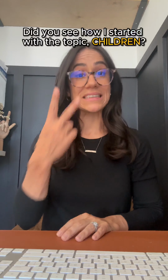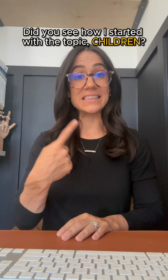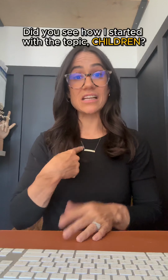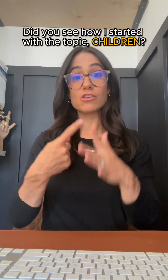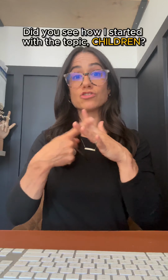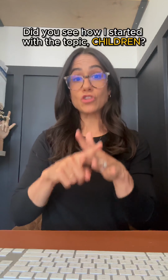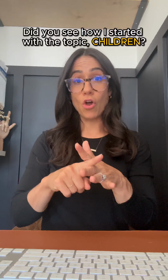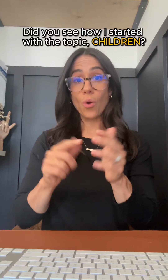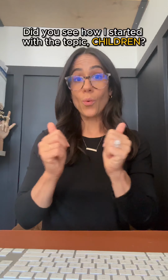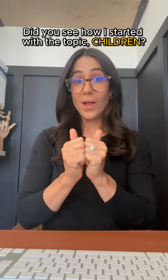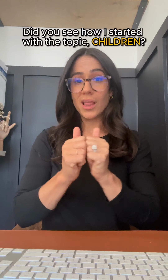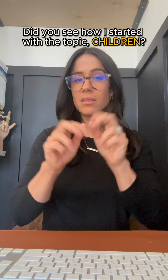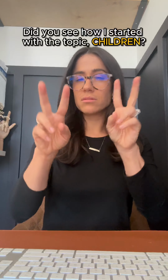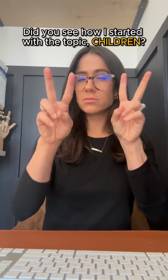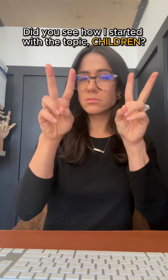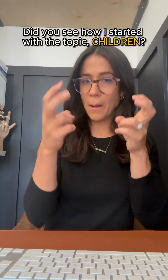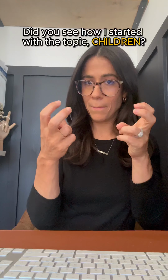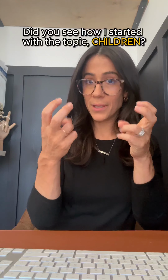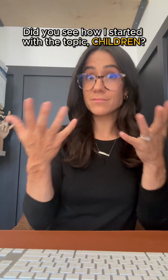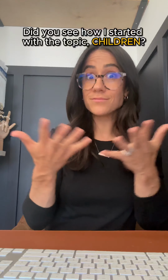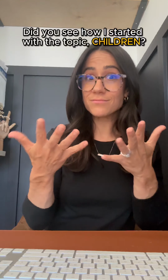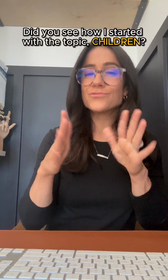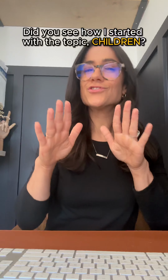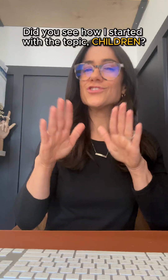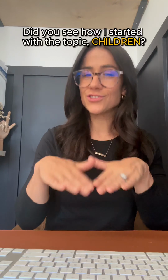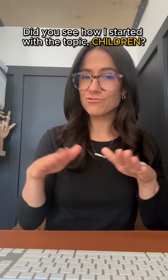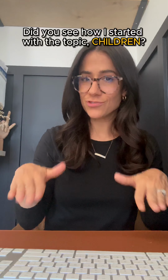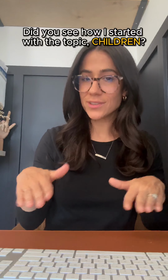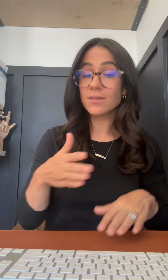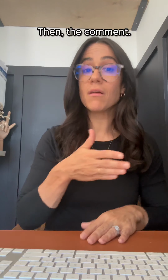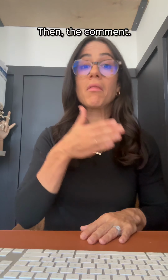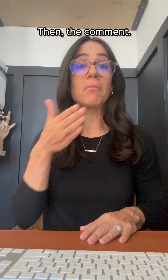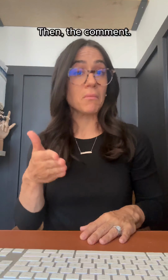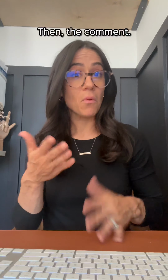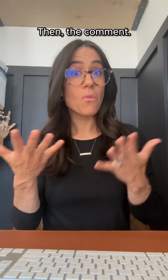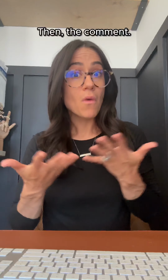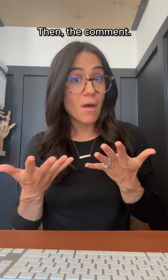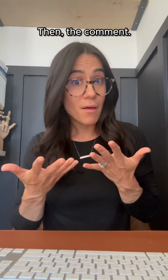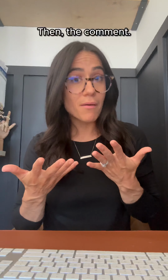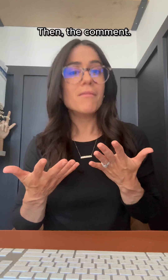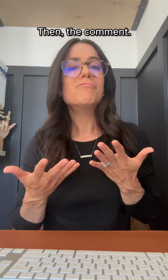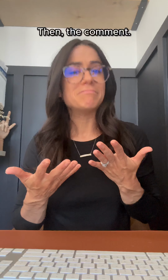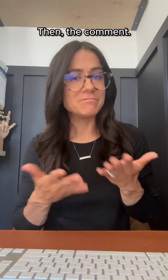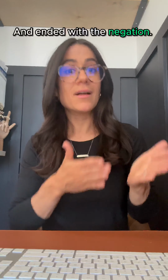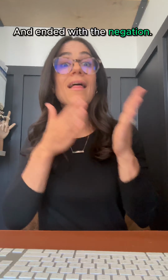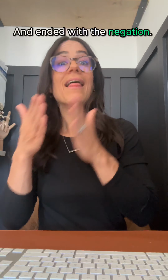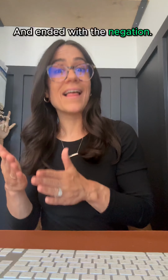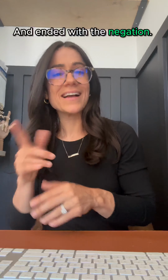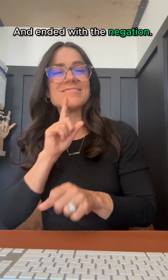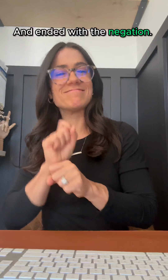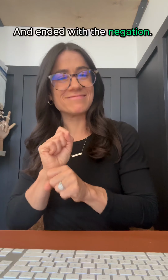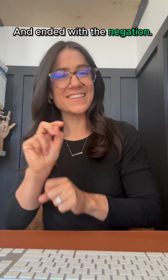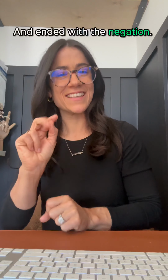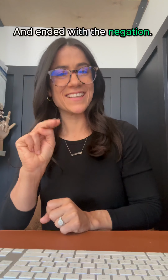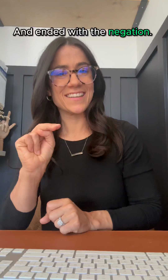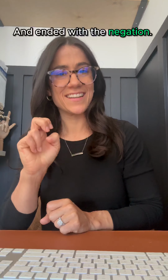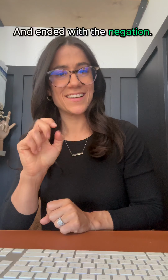Did you see how I started with the topic, children, then the comment, and ended with the